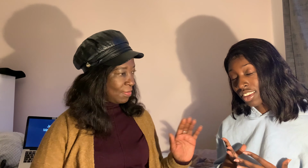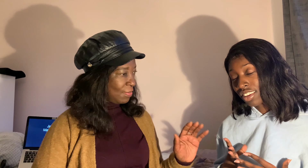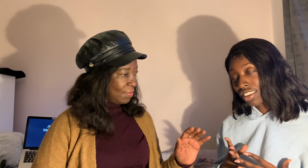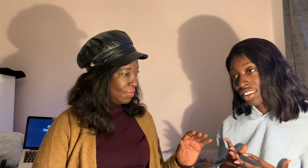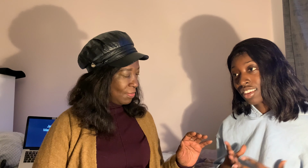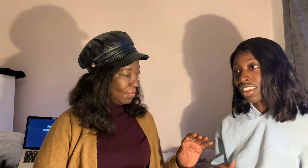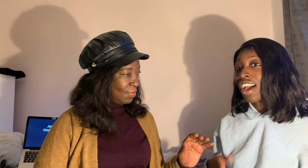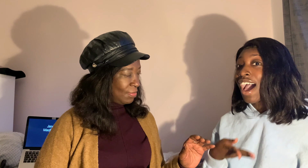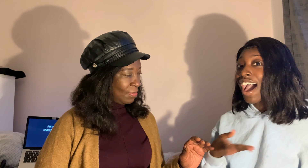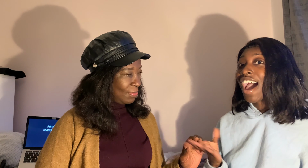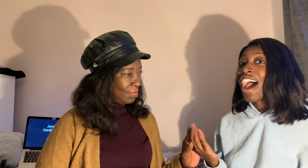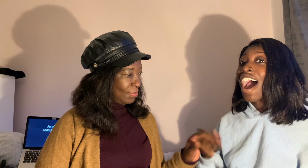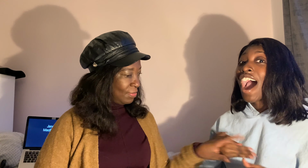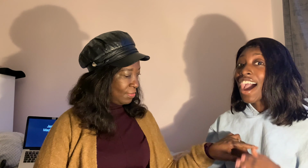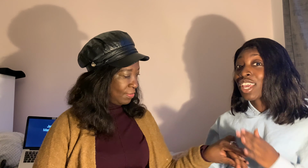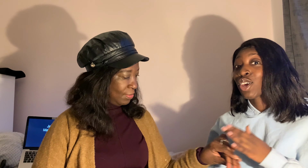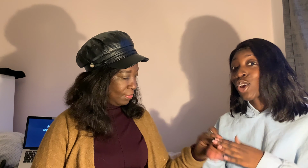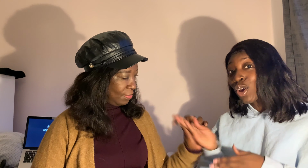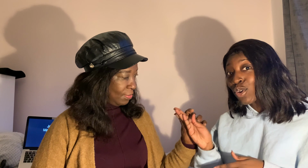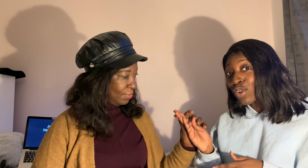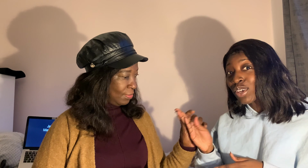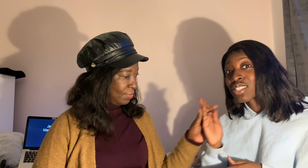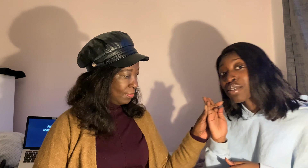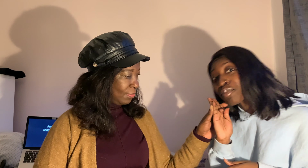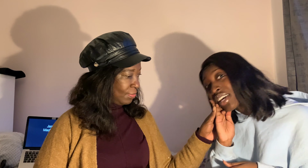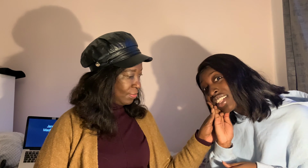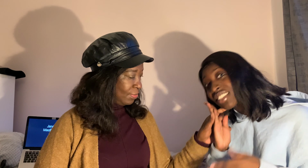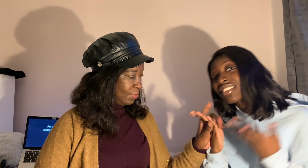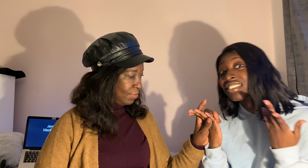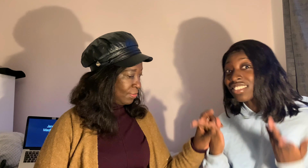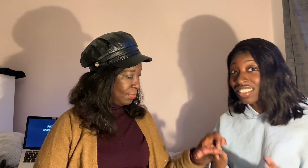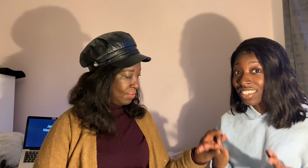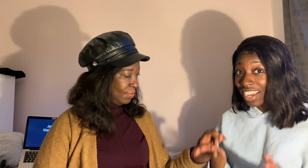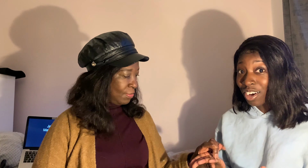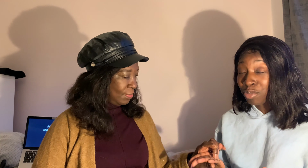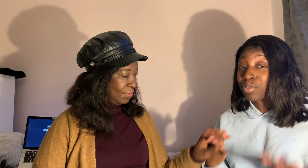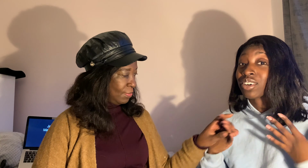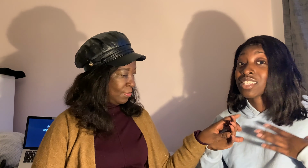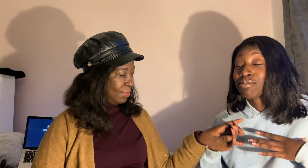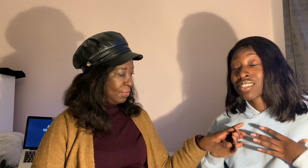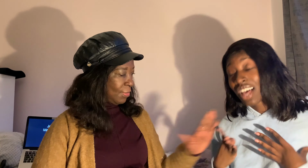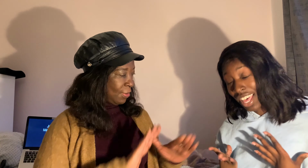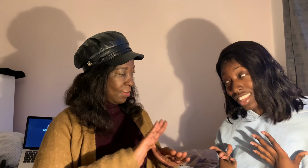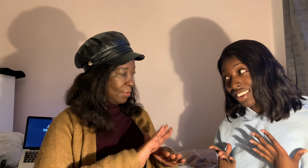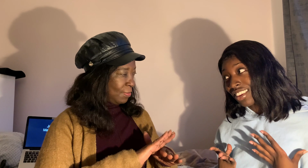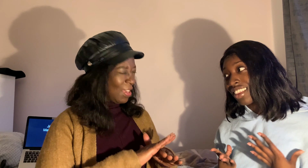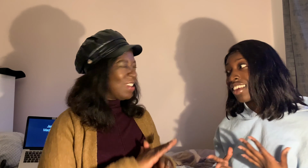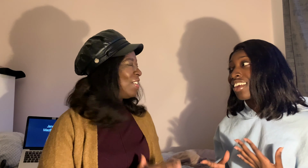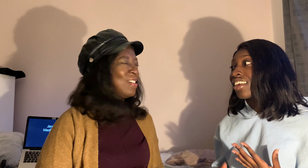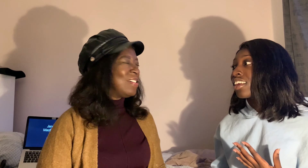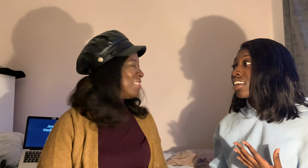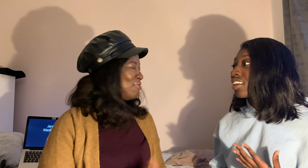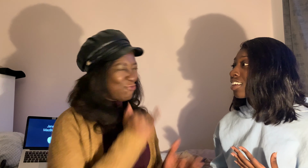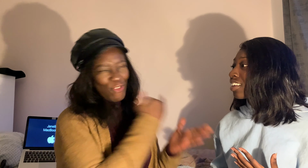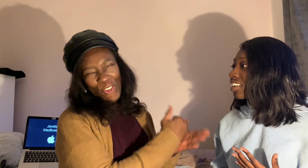tired. I go to bed now because I'm tired.